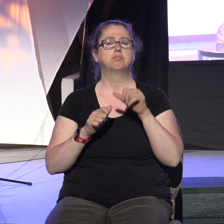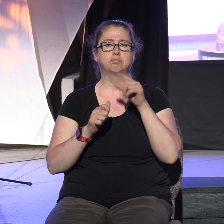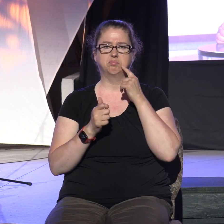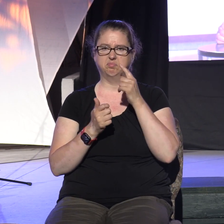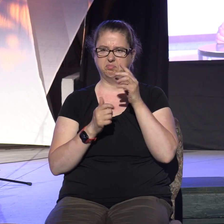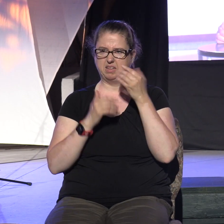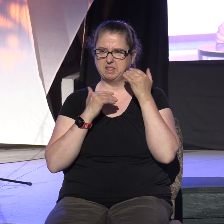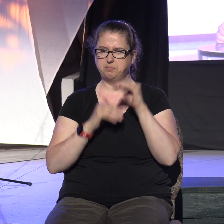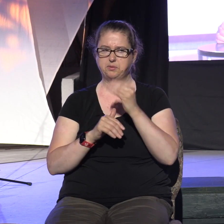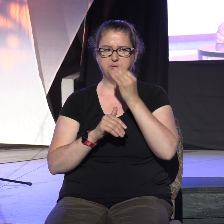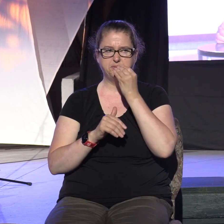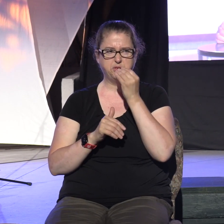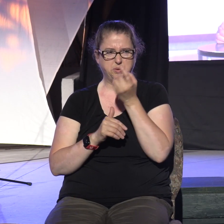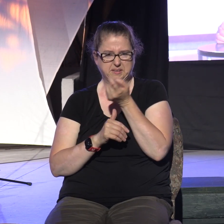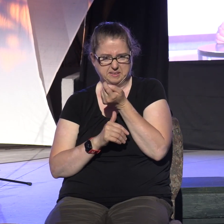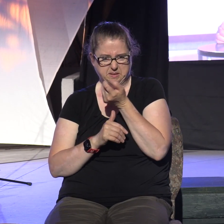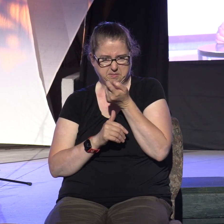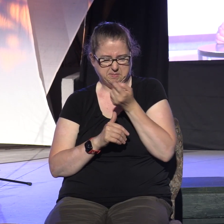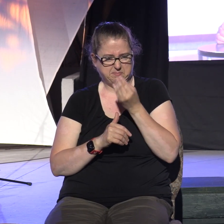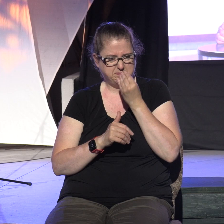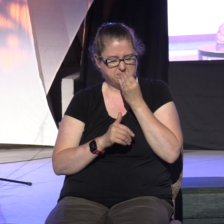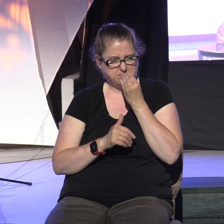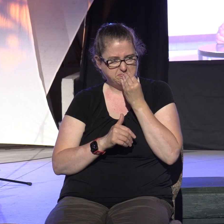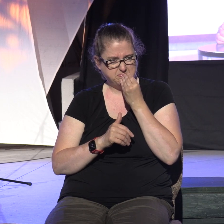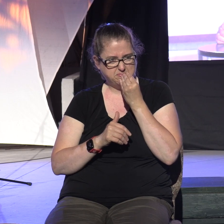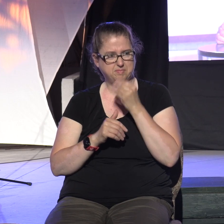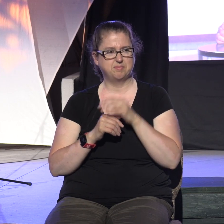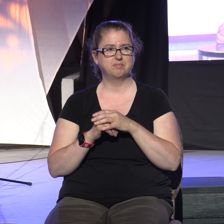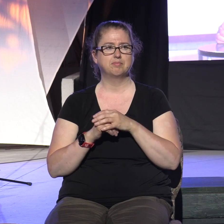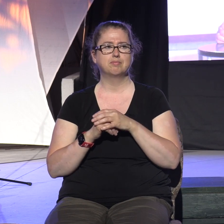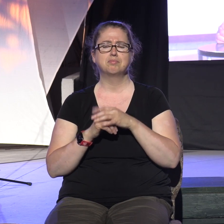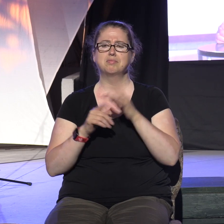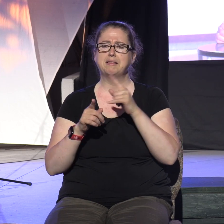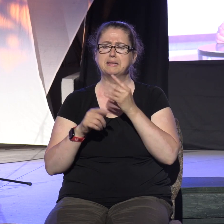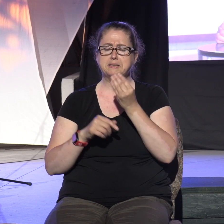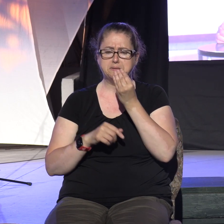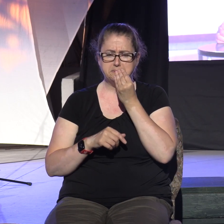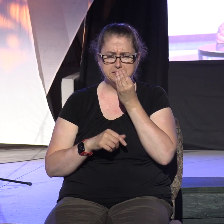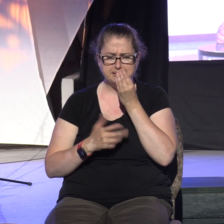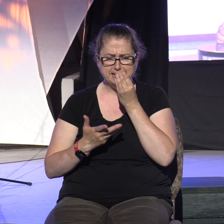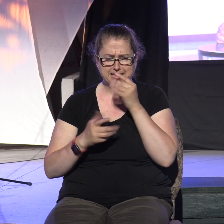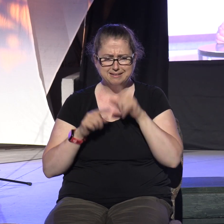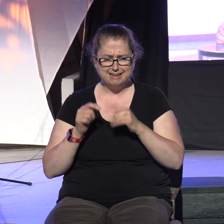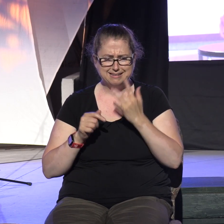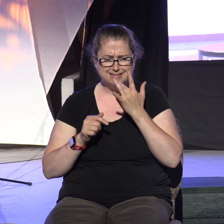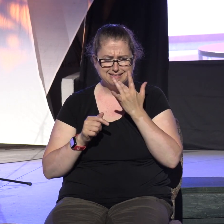growing old serenely is not a downhill path,